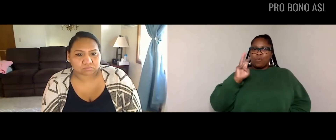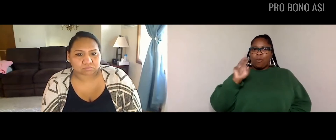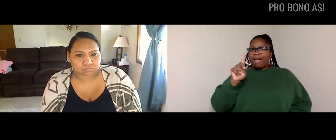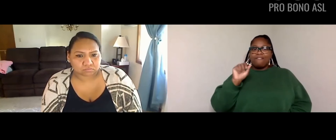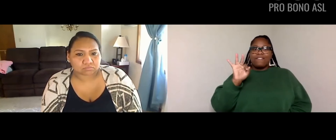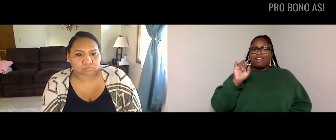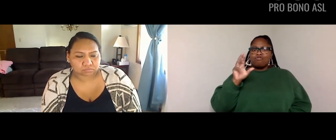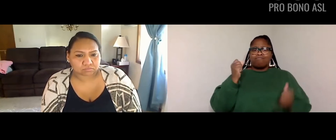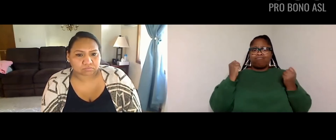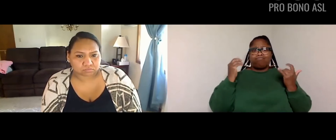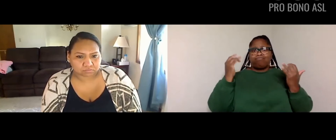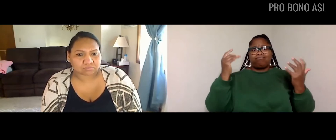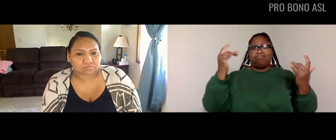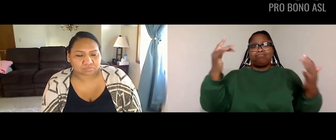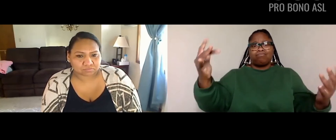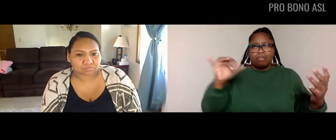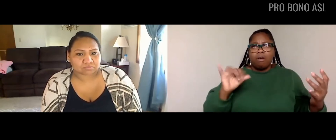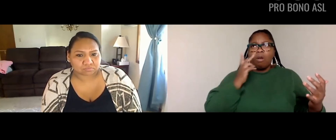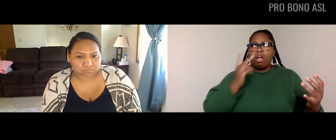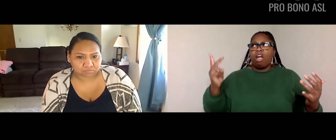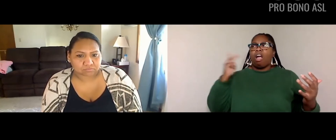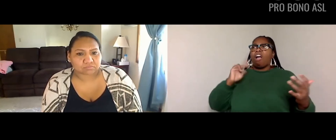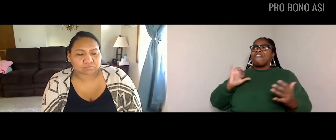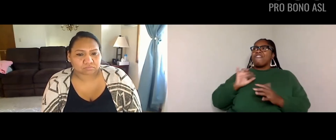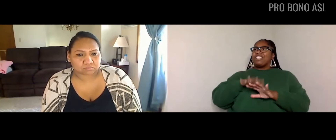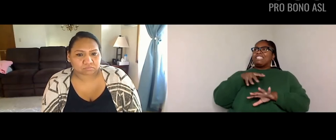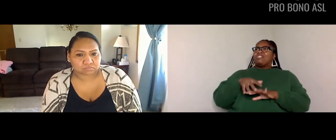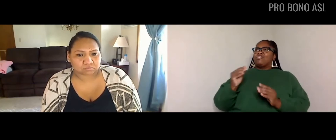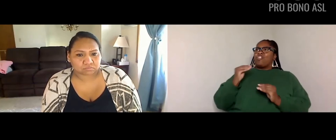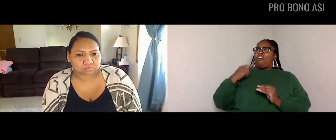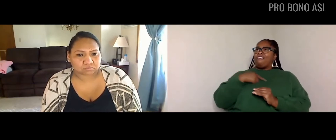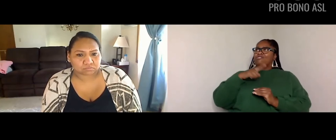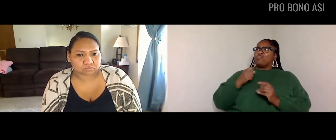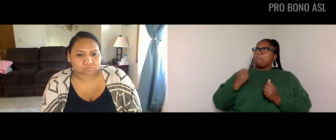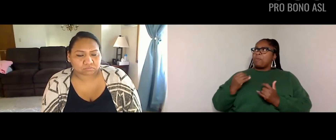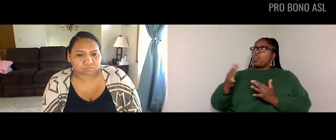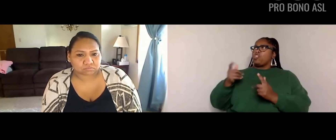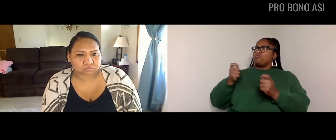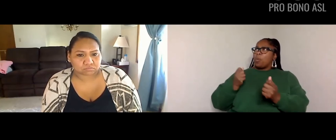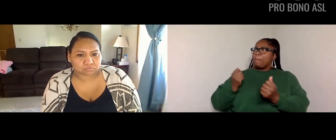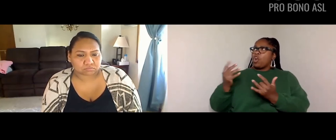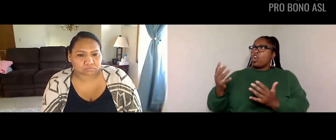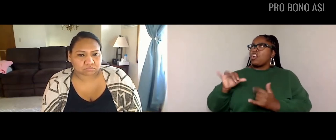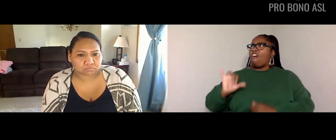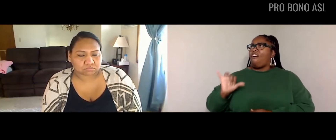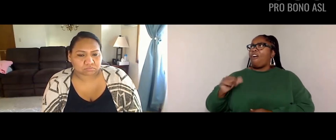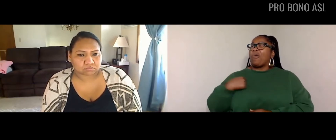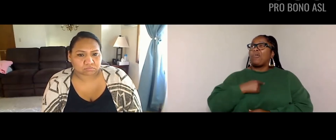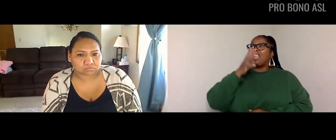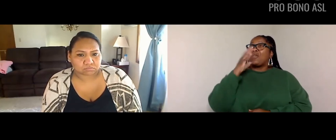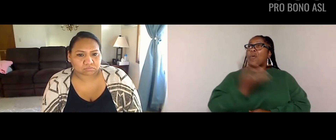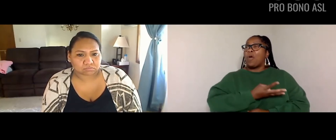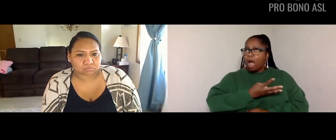now talking about that as it relates to the Indigenous community. And for example, right now we're having widespread